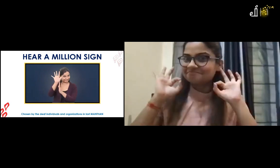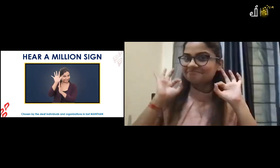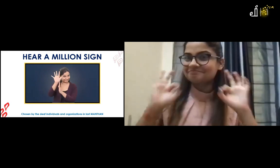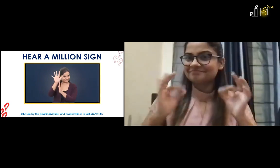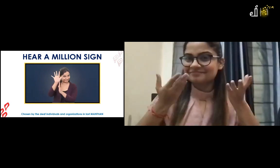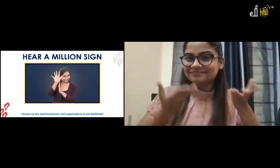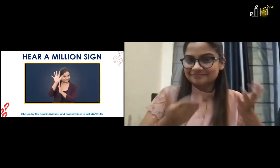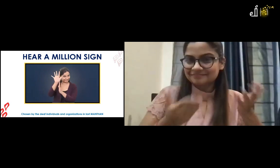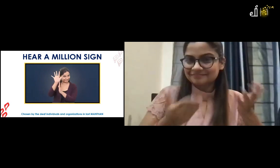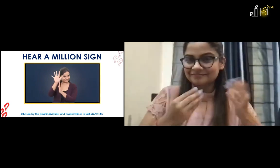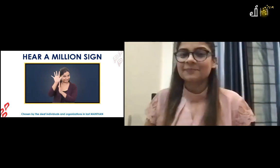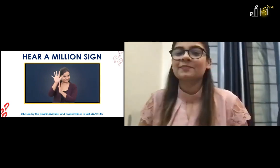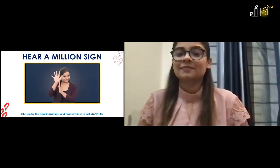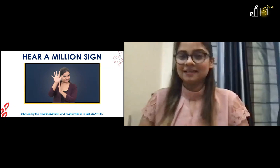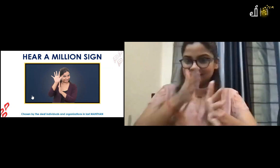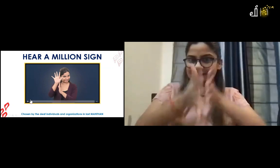beautiful sign. I hope you all like it.